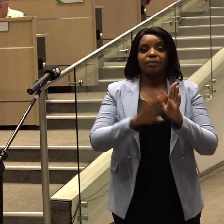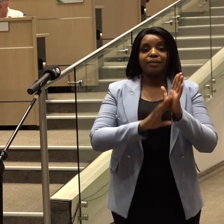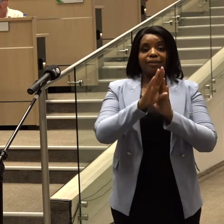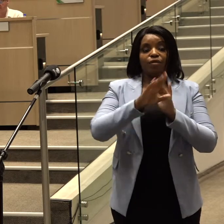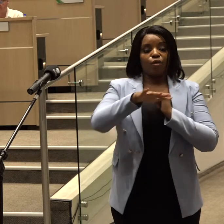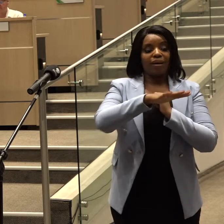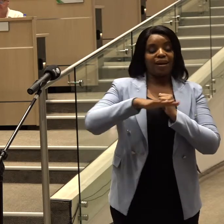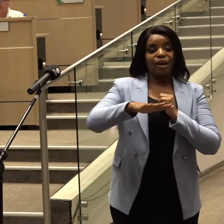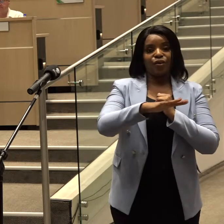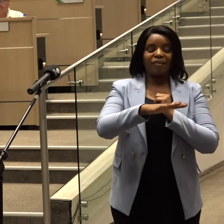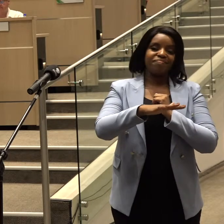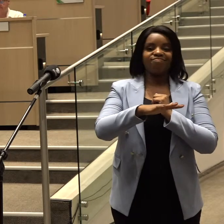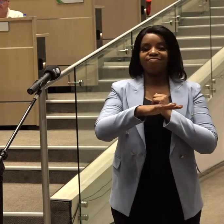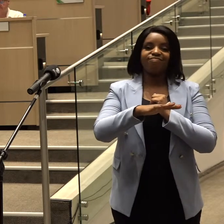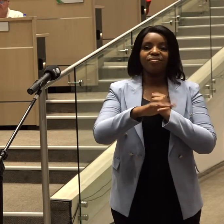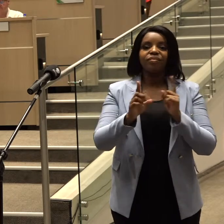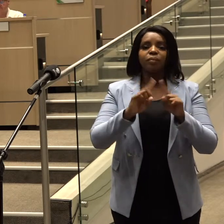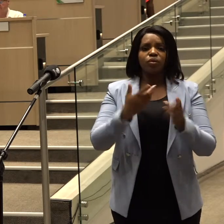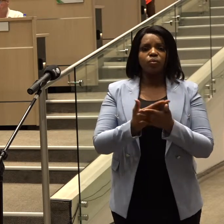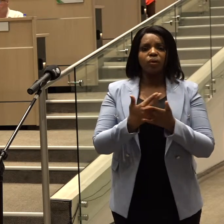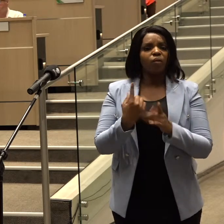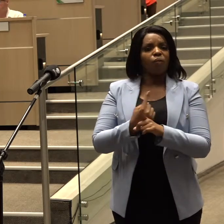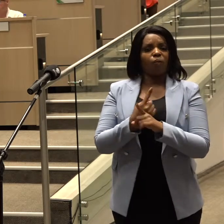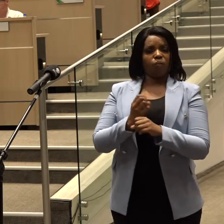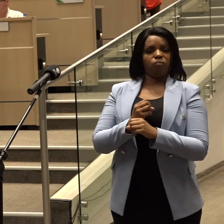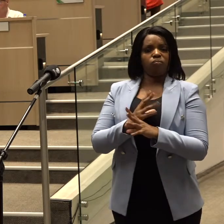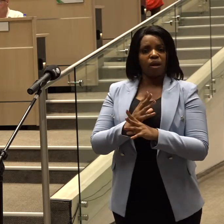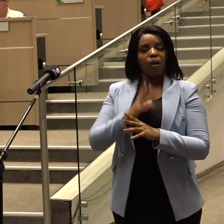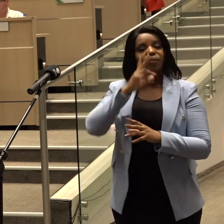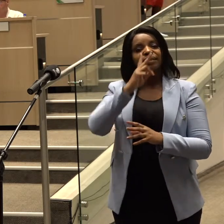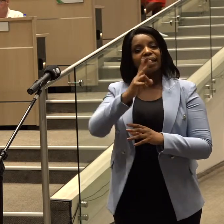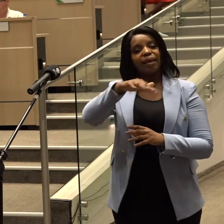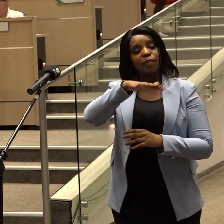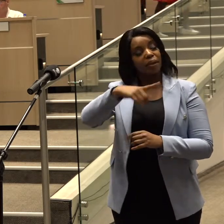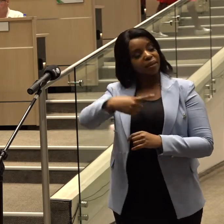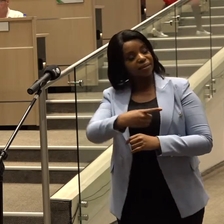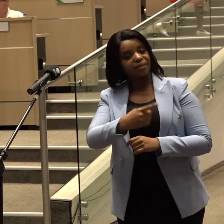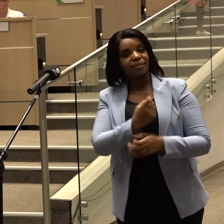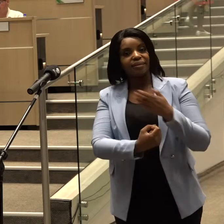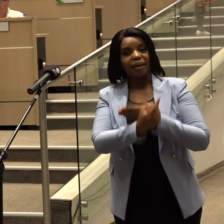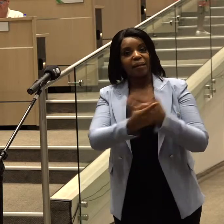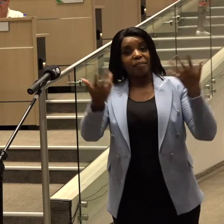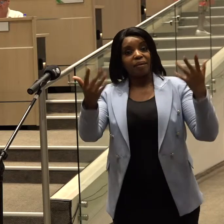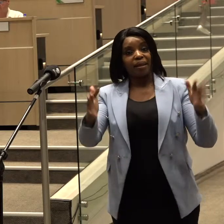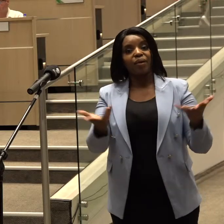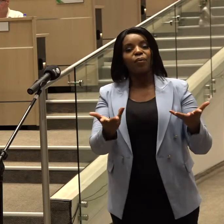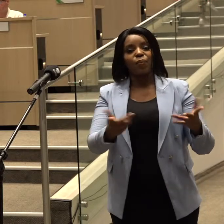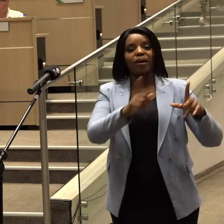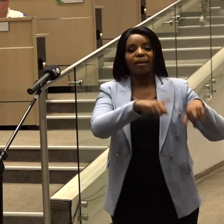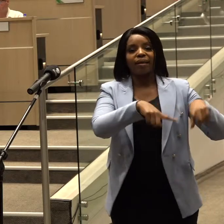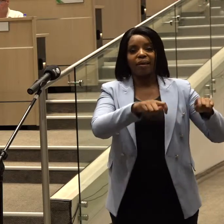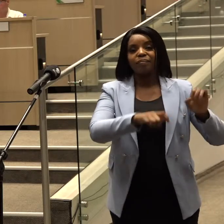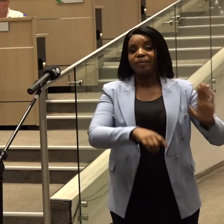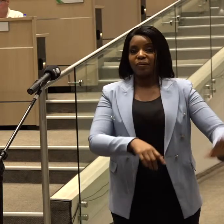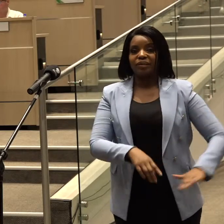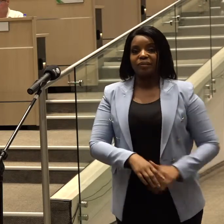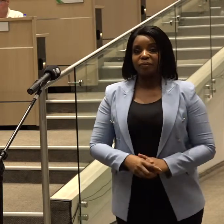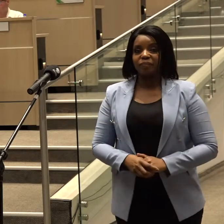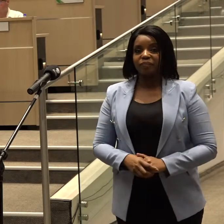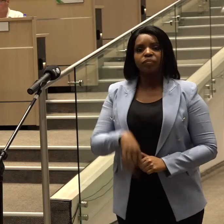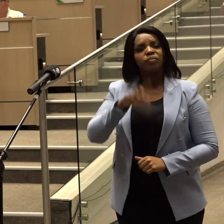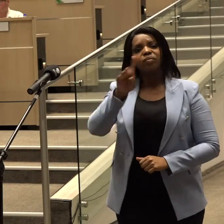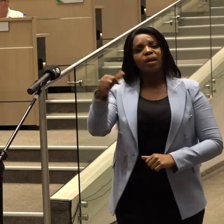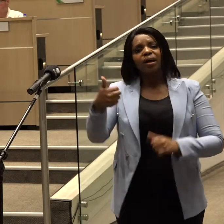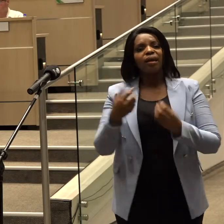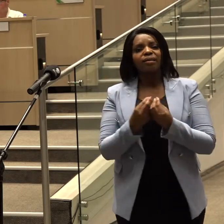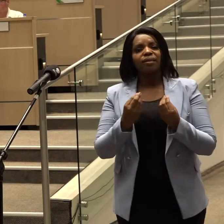area but you can always Benchmark and look into the progress that is taking place in Cape Town you know and um the other thing is it's not a secret